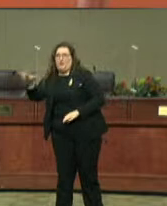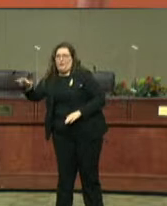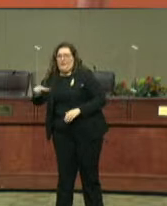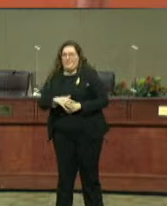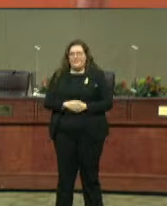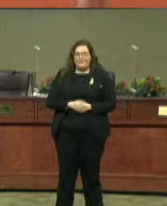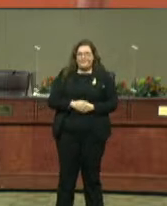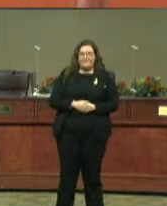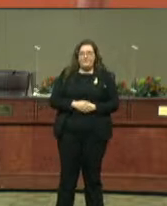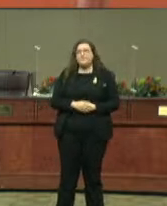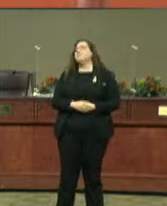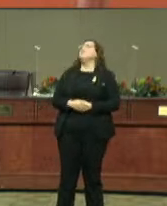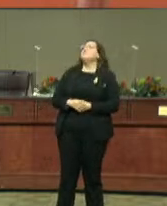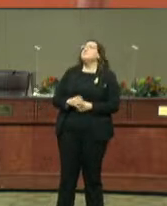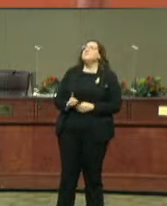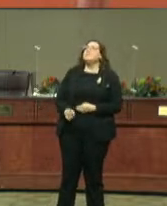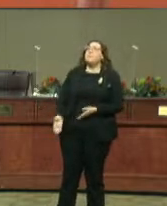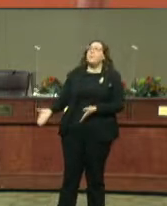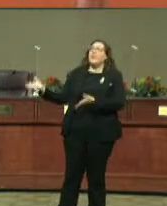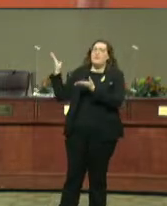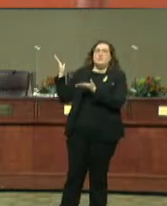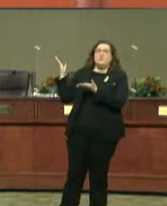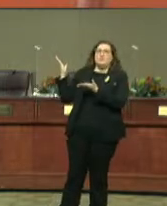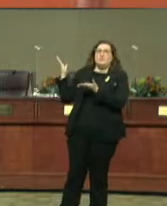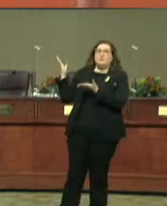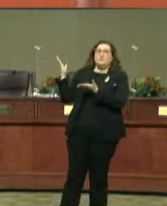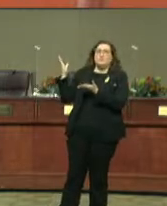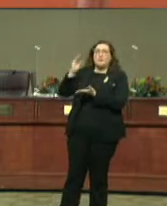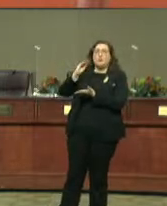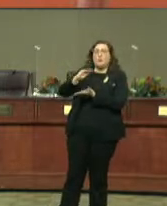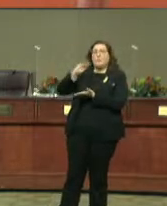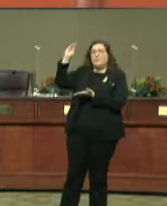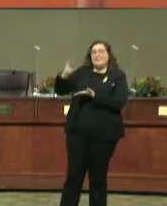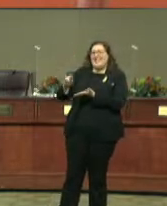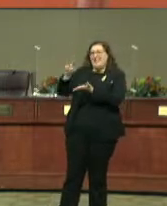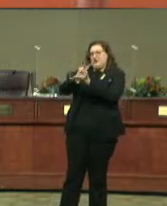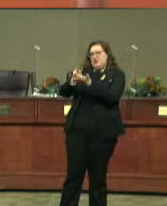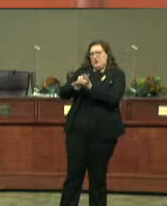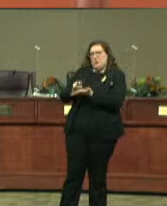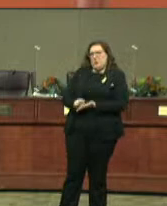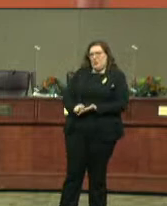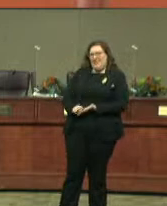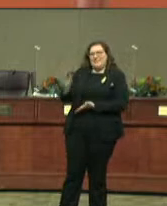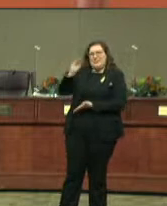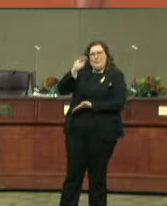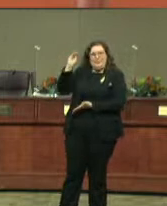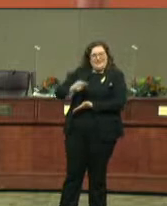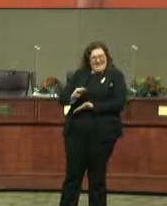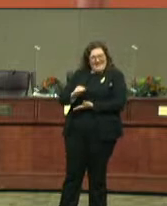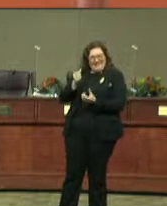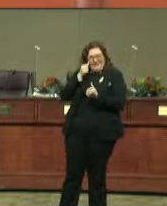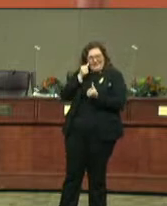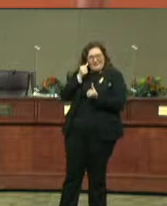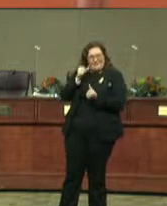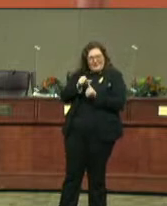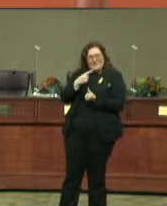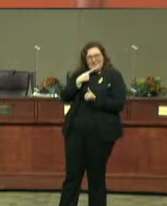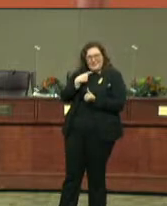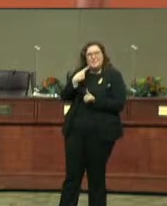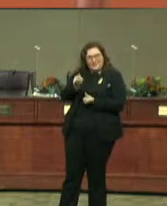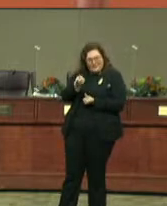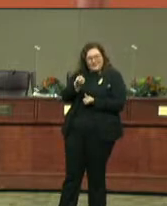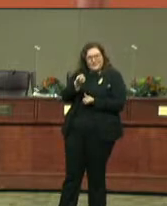This is our positivity rate, rolling average, 14 days. And the mayor explained to you before how this